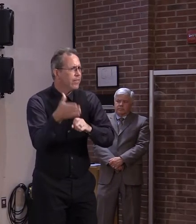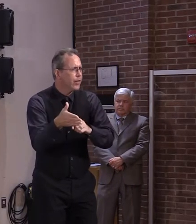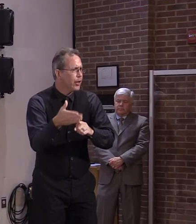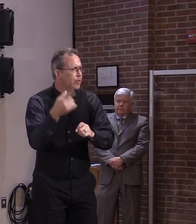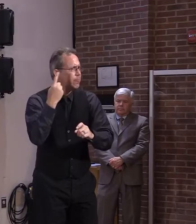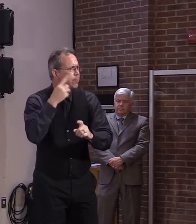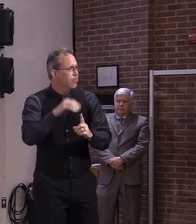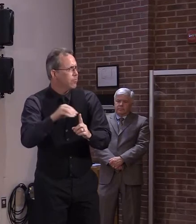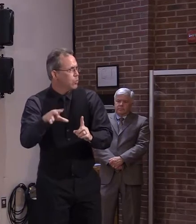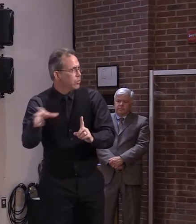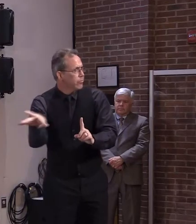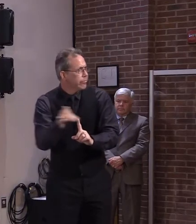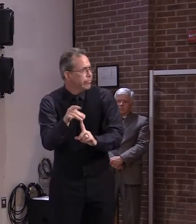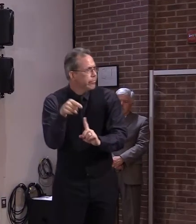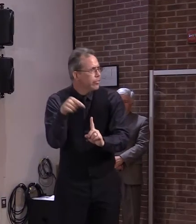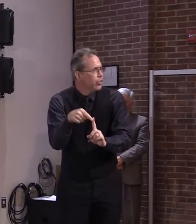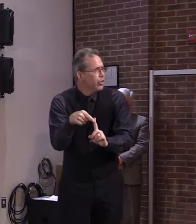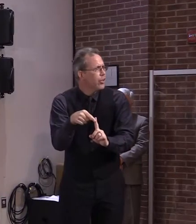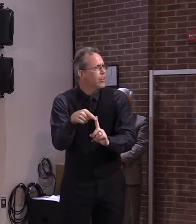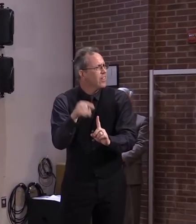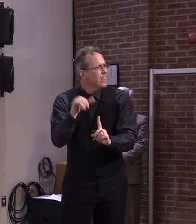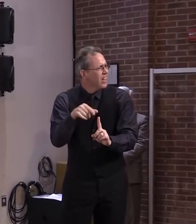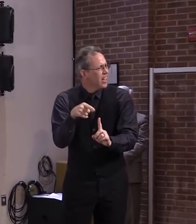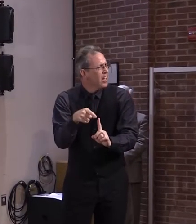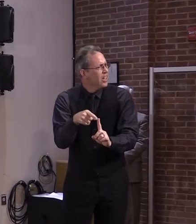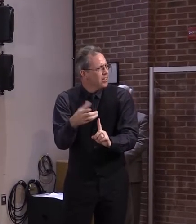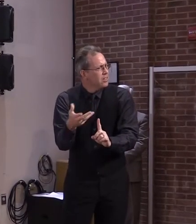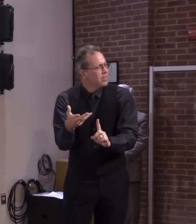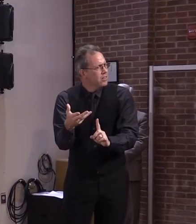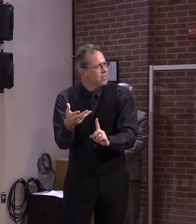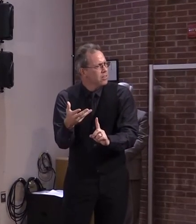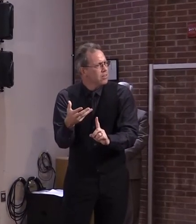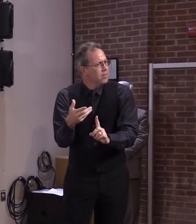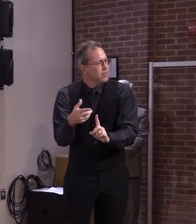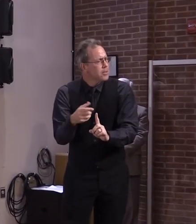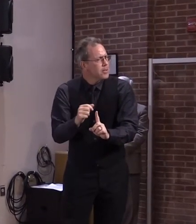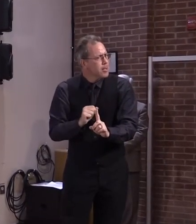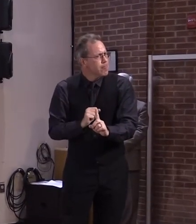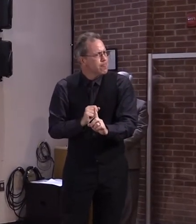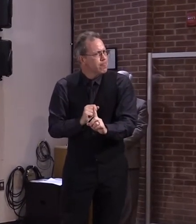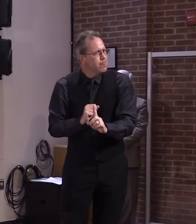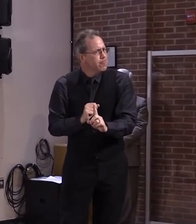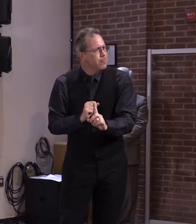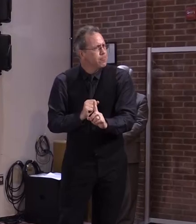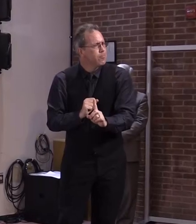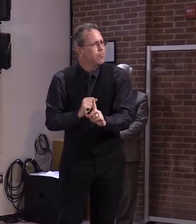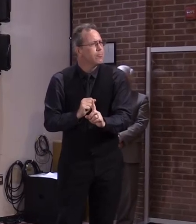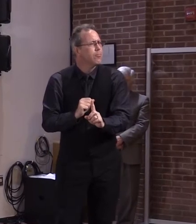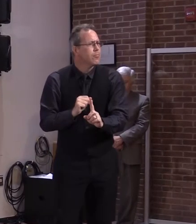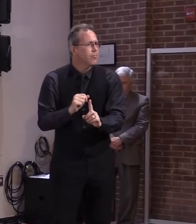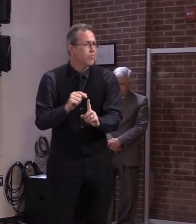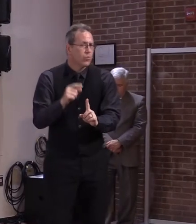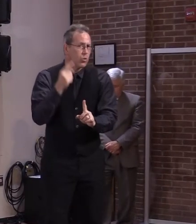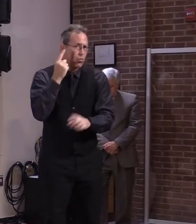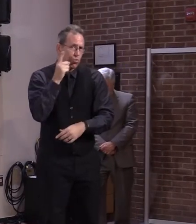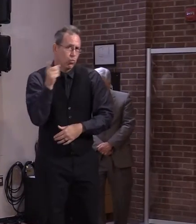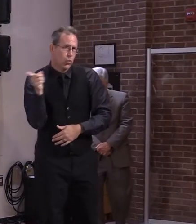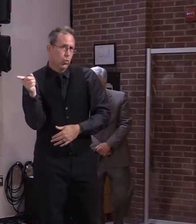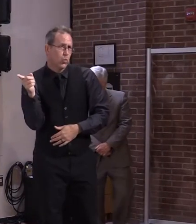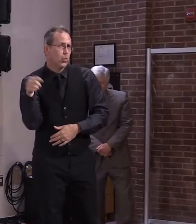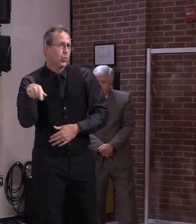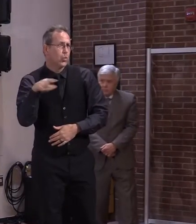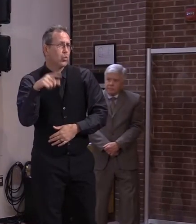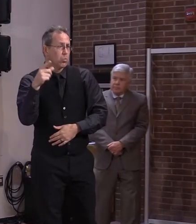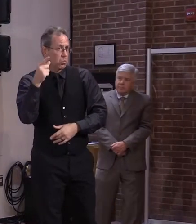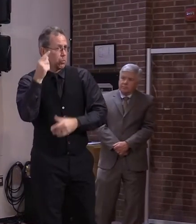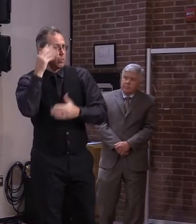How does that fit into the expectation you all had for the experience that schools would have to start the